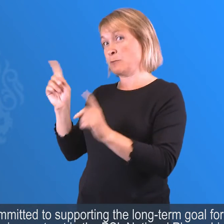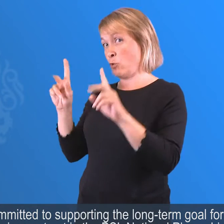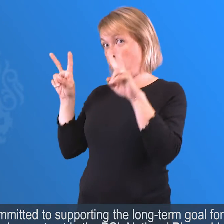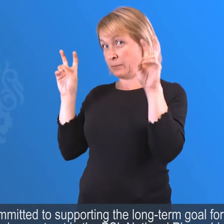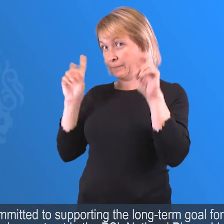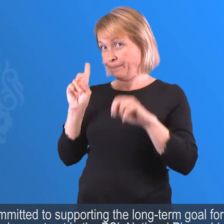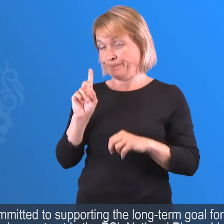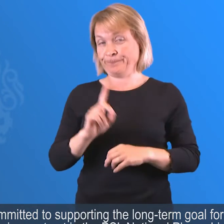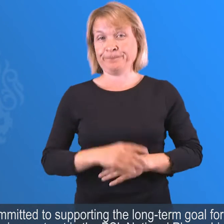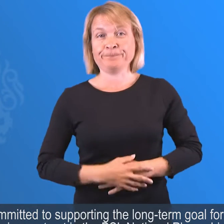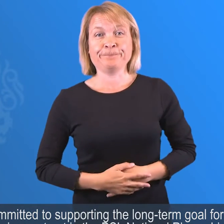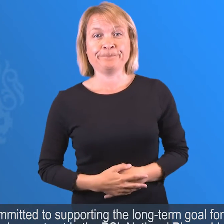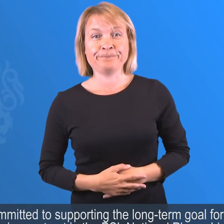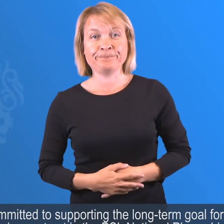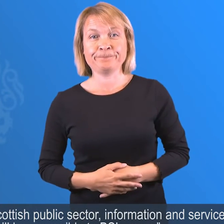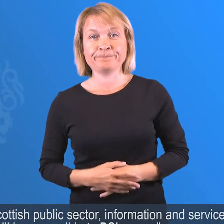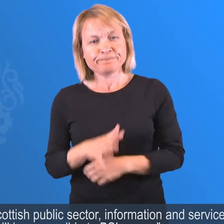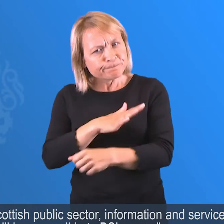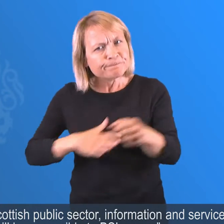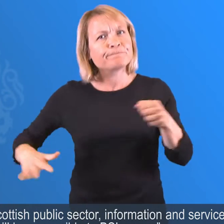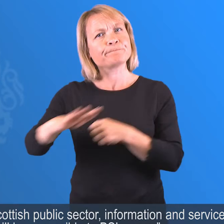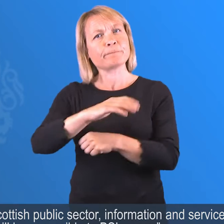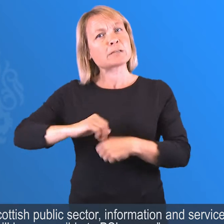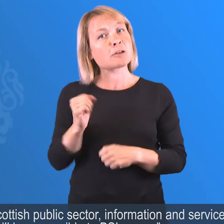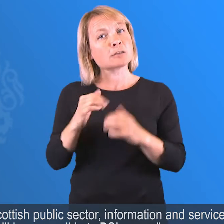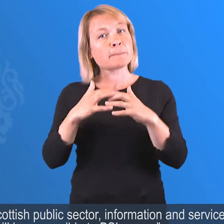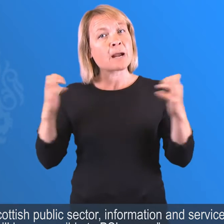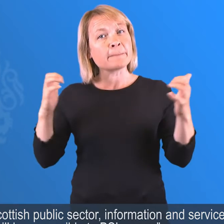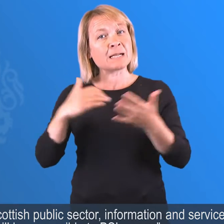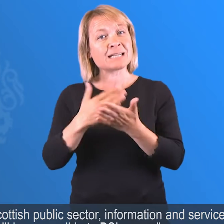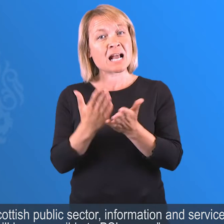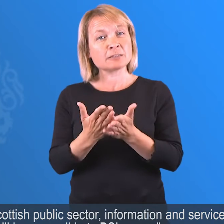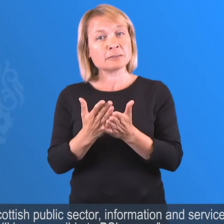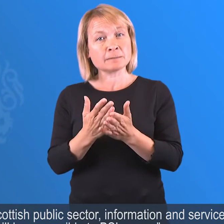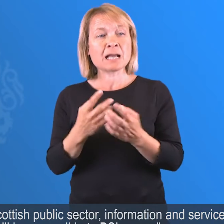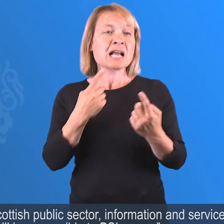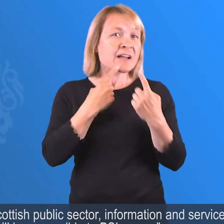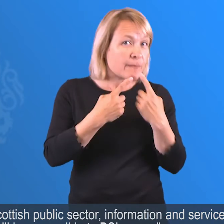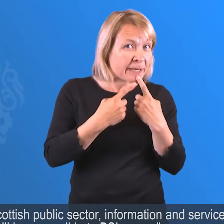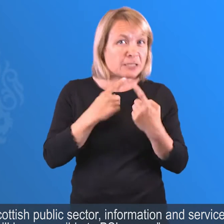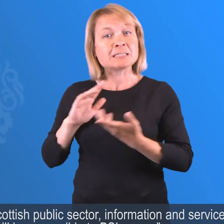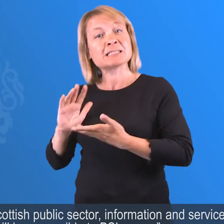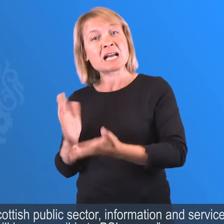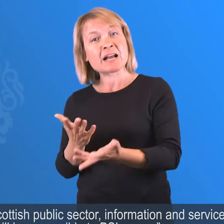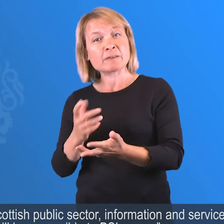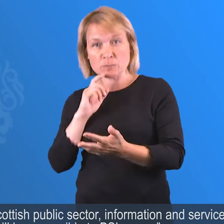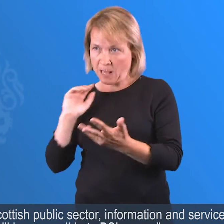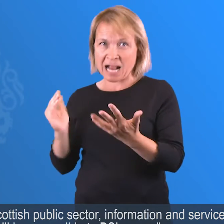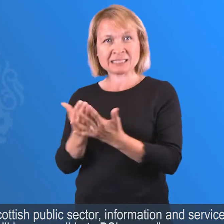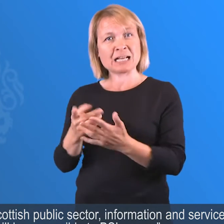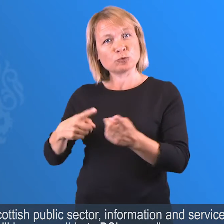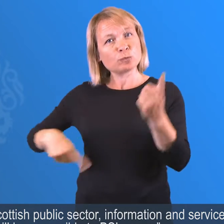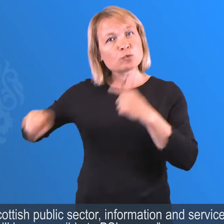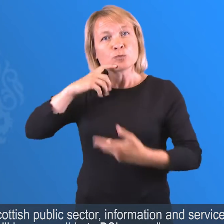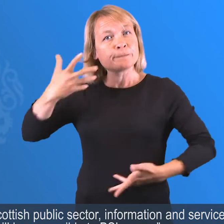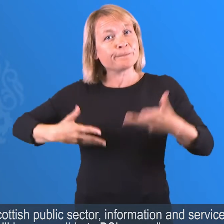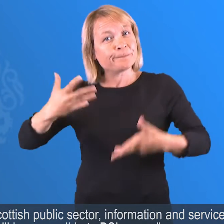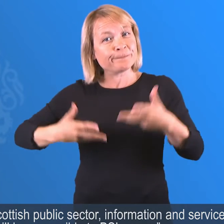BSL National Plan, which is, across the Scottish public sector, information and services will be accessible